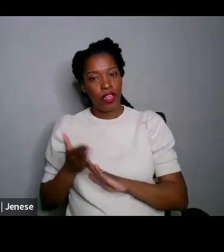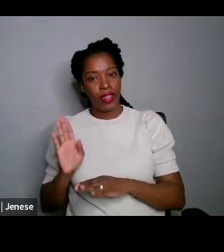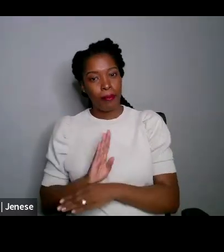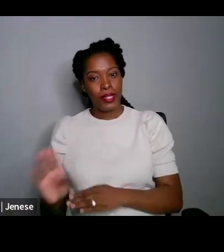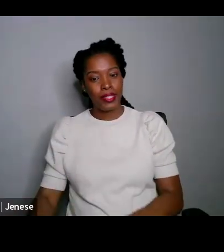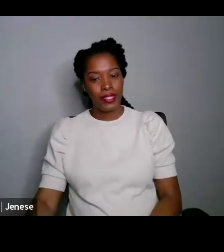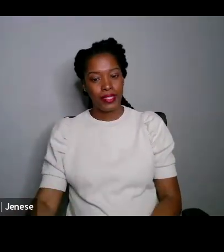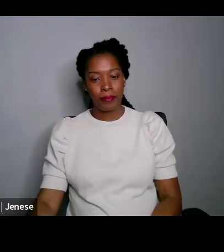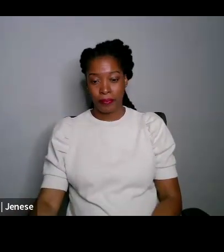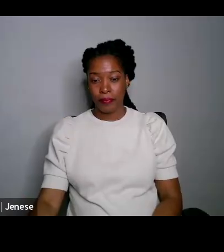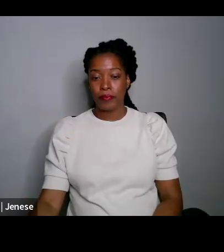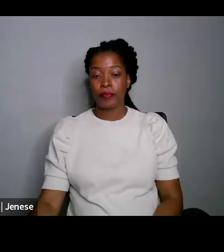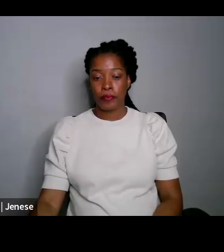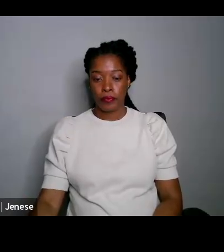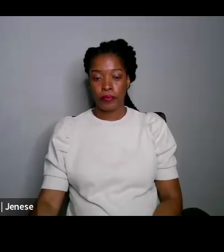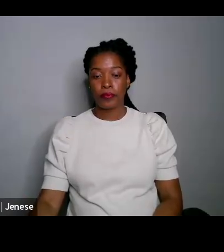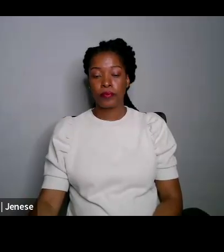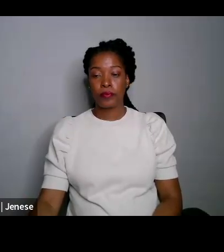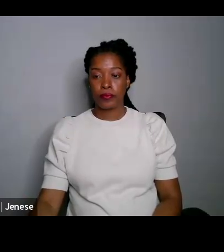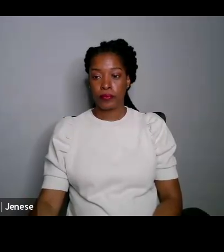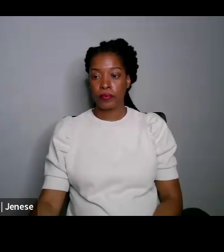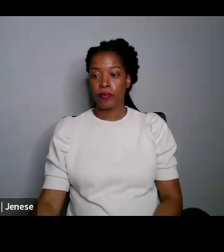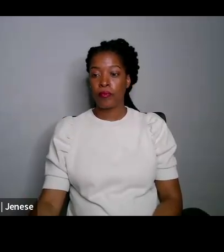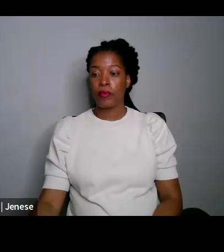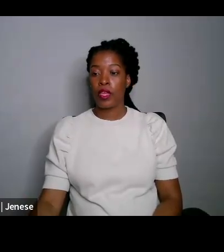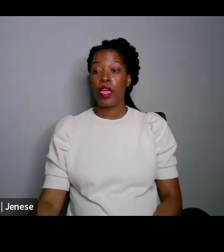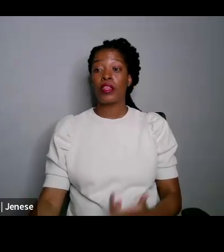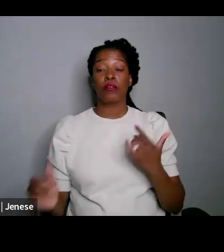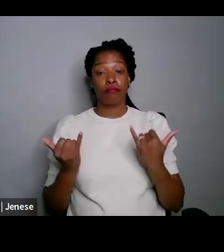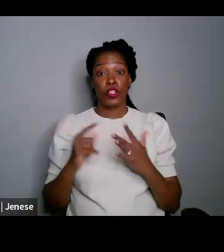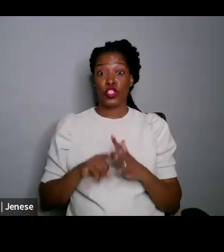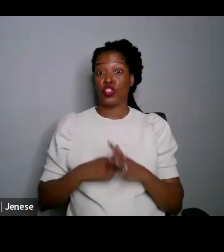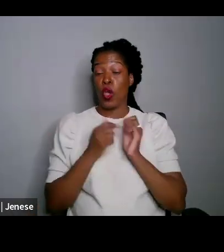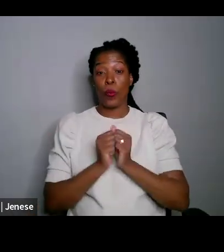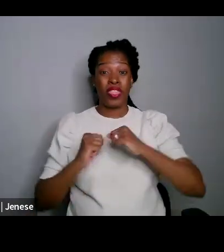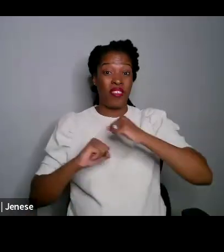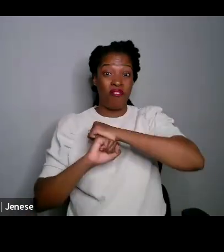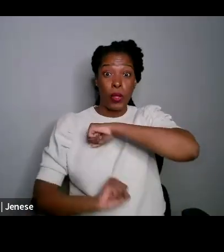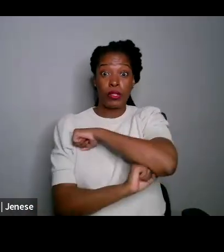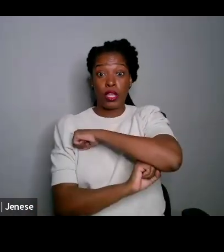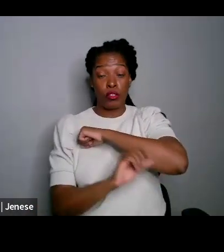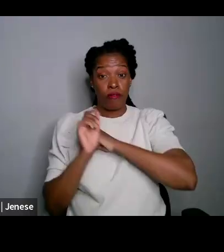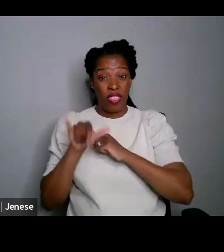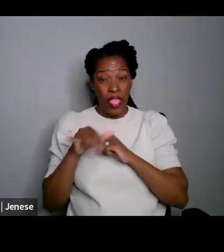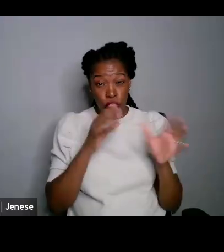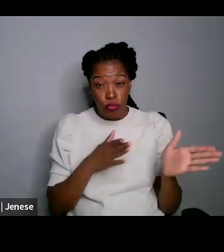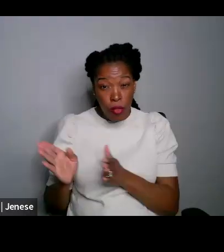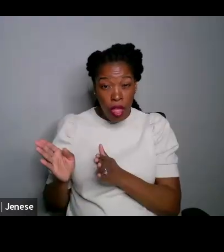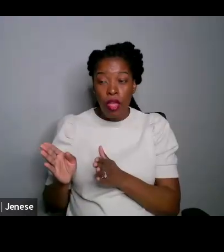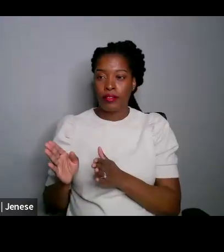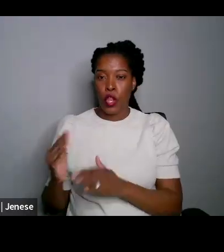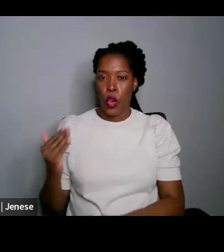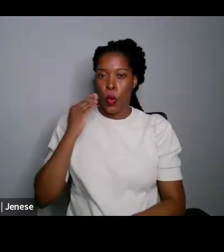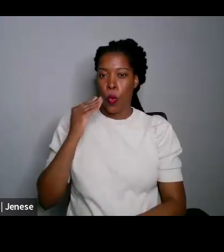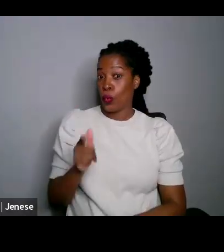So let's start with the foundation of that strategy, which is knowing your audience. If you try to